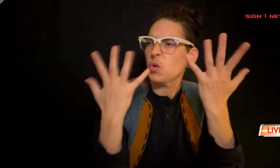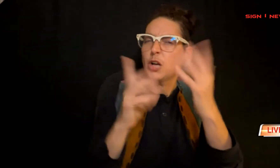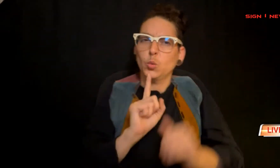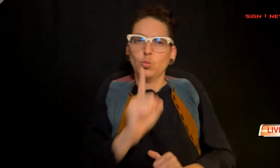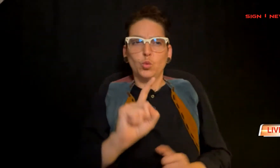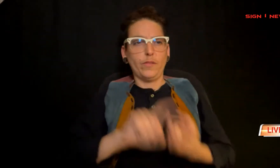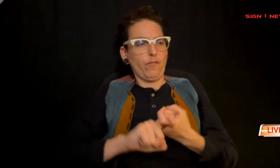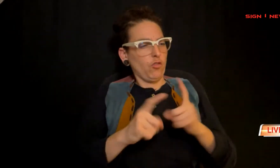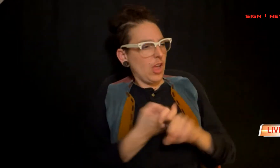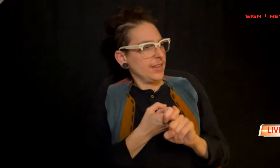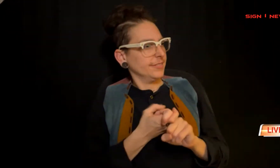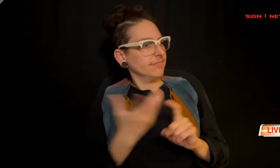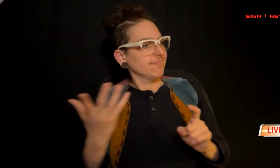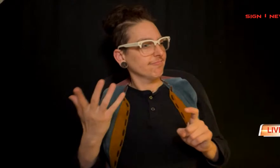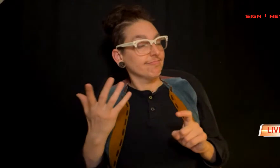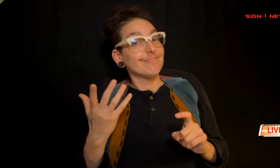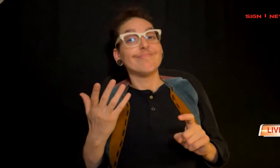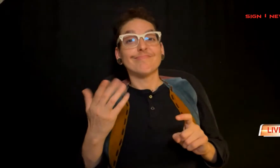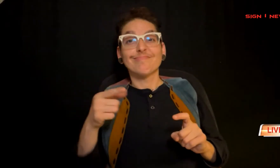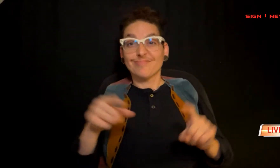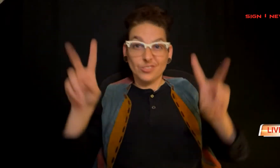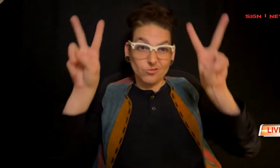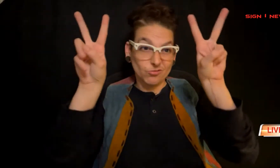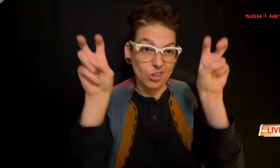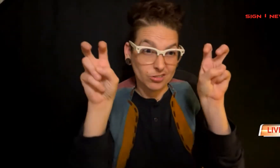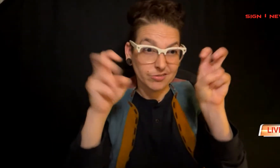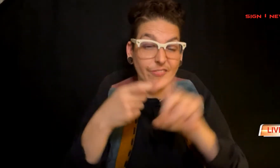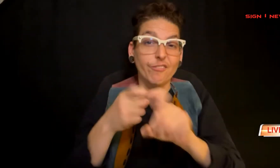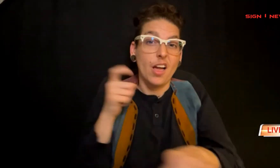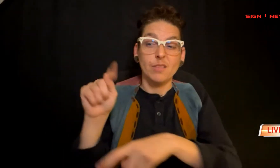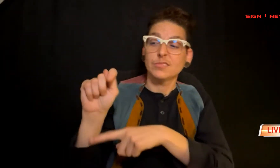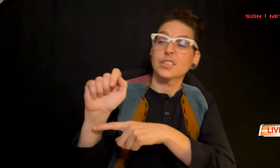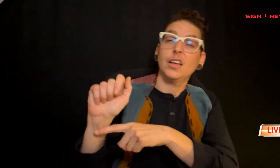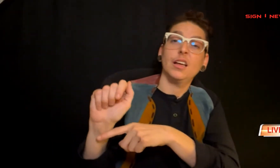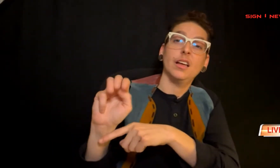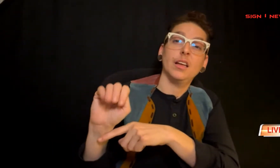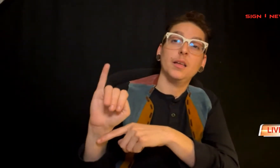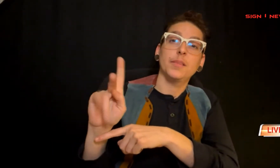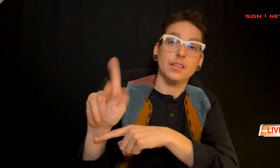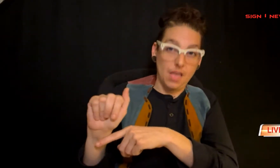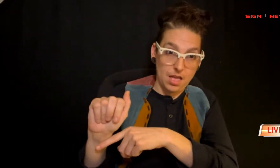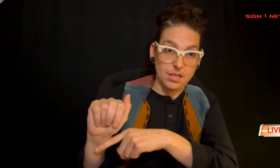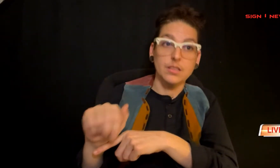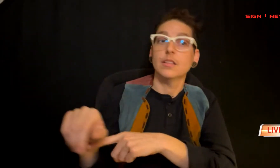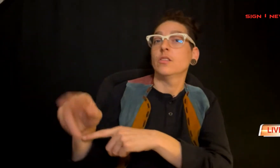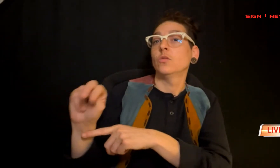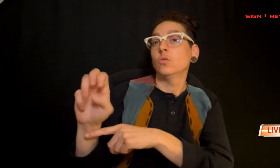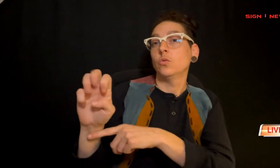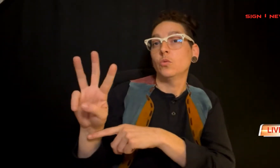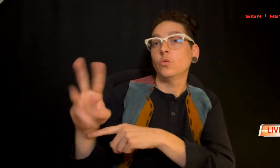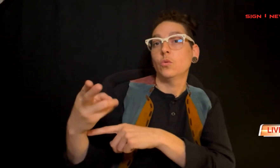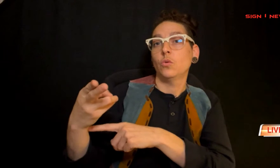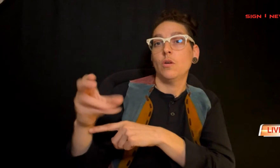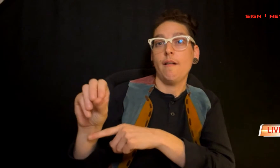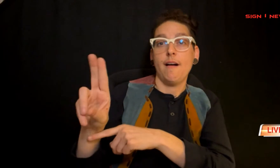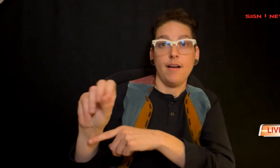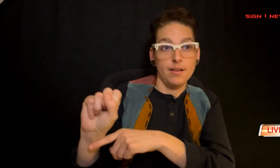If you ever wondered what a true friend is, this quote from Tamika